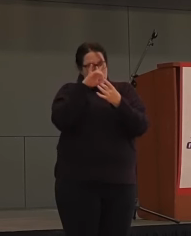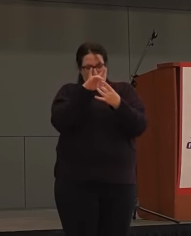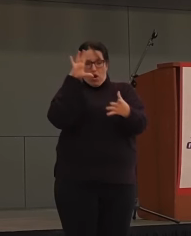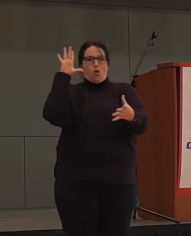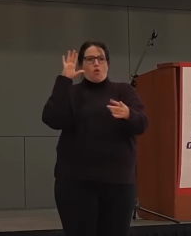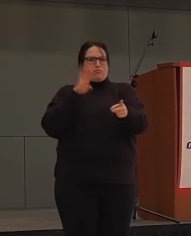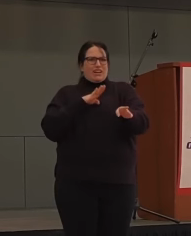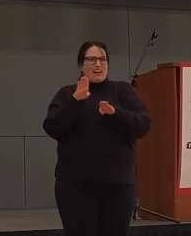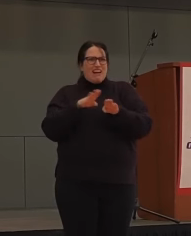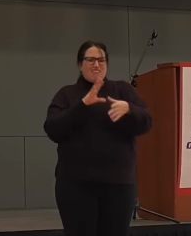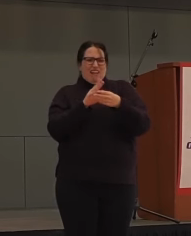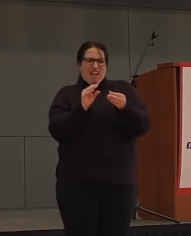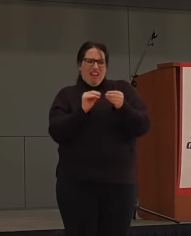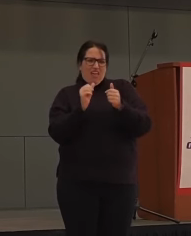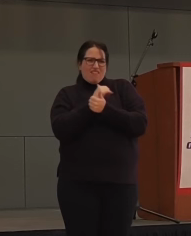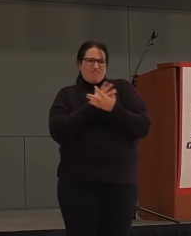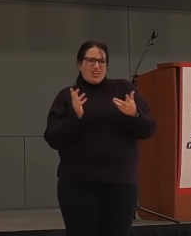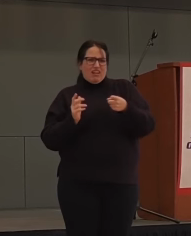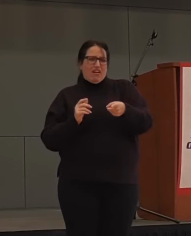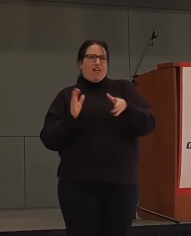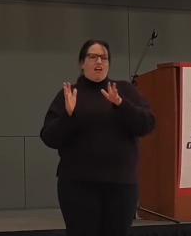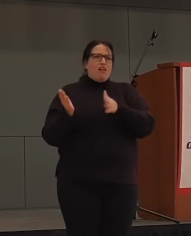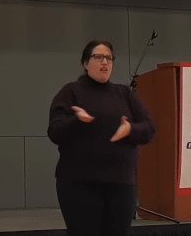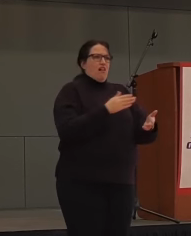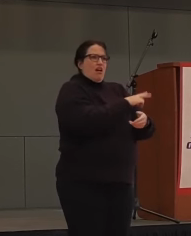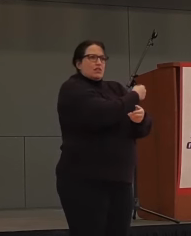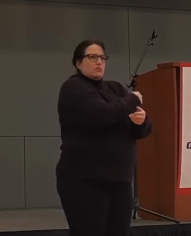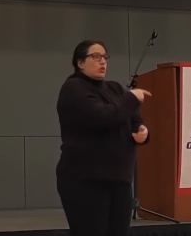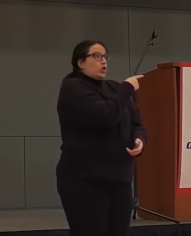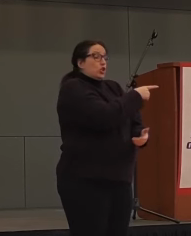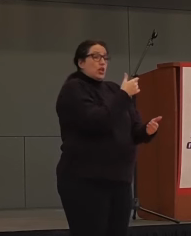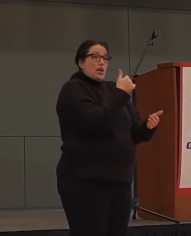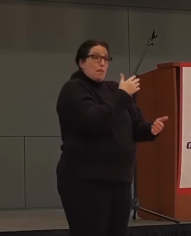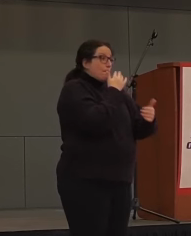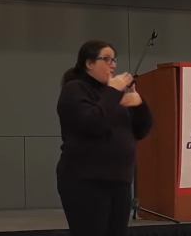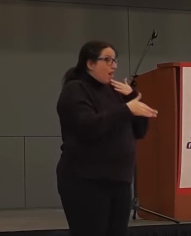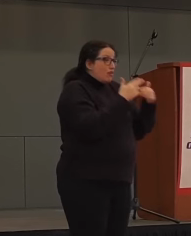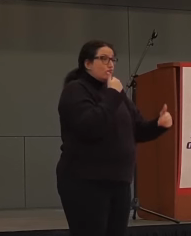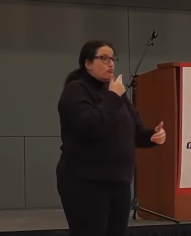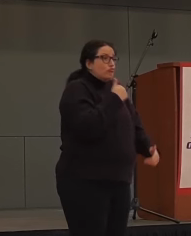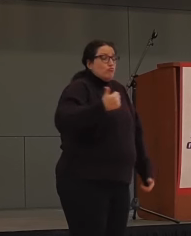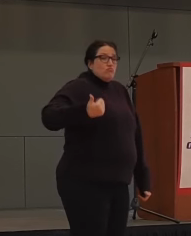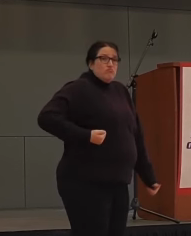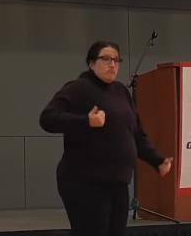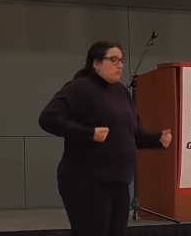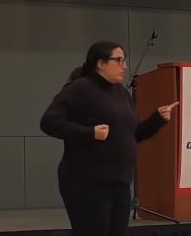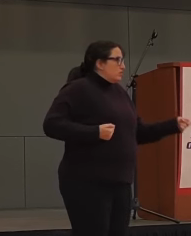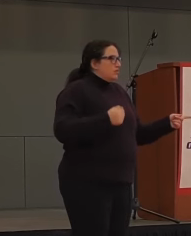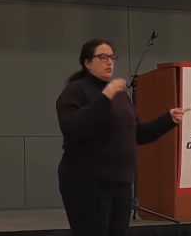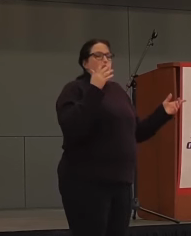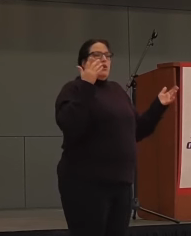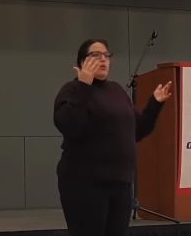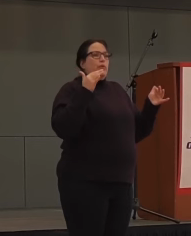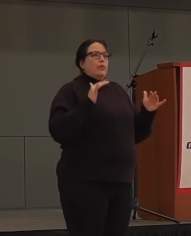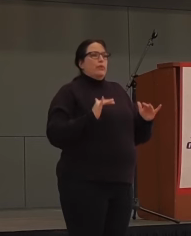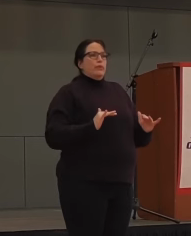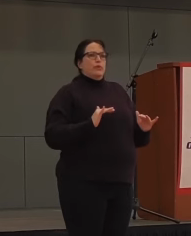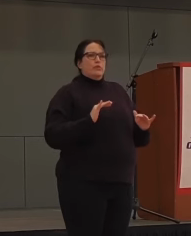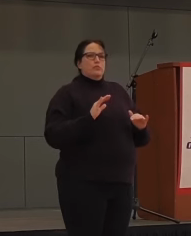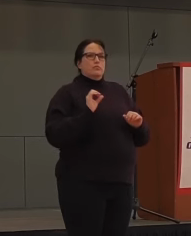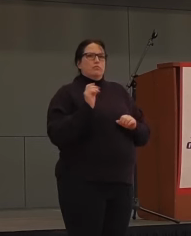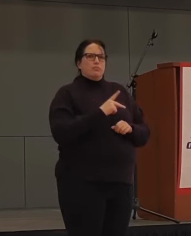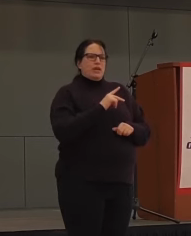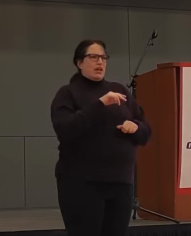that diabetes was treated, those symptoms went away. Nutrition, normal